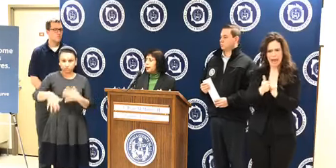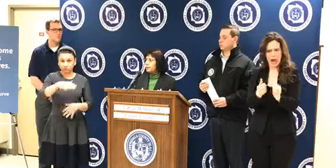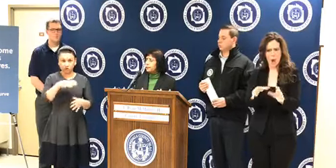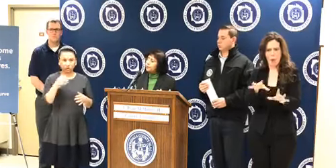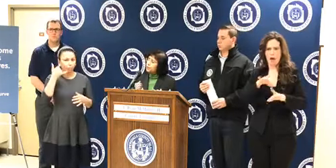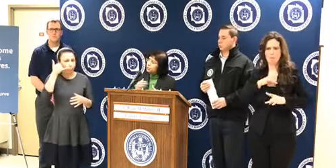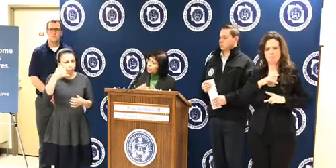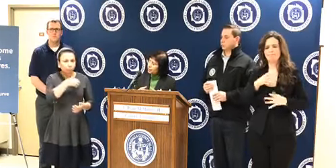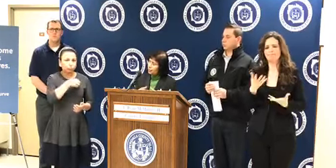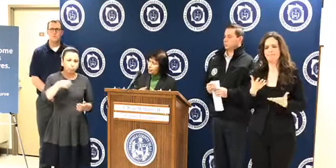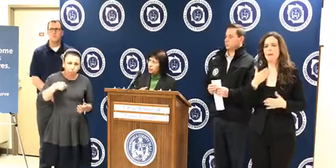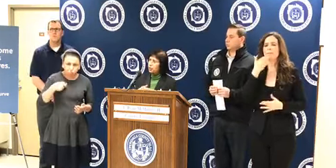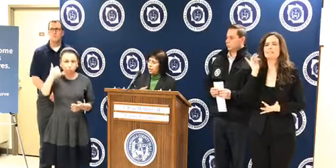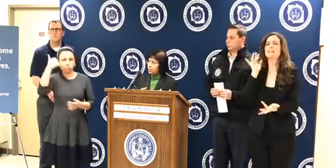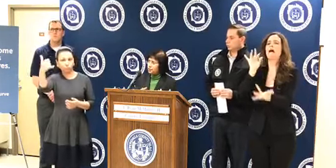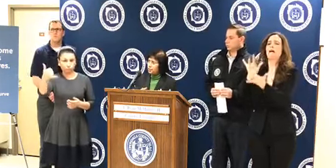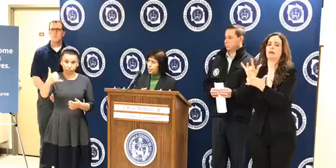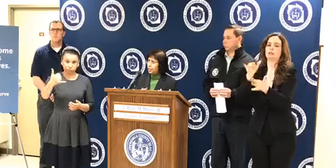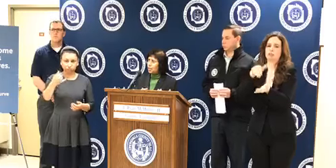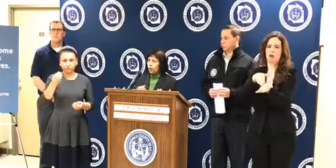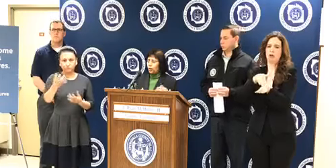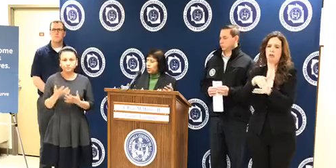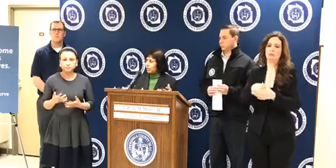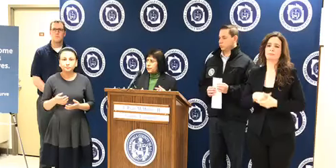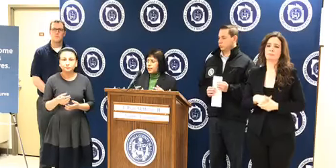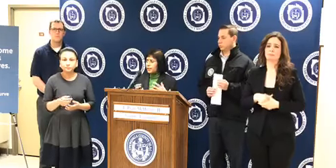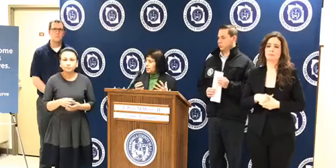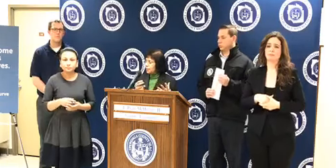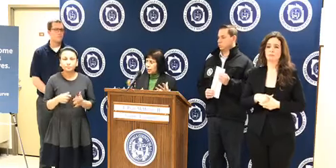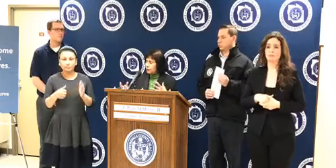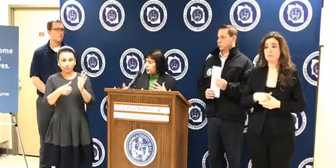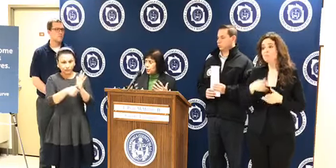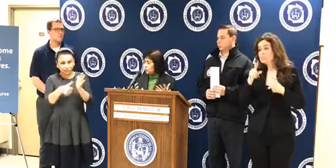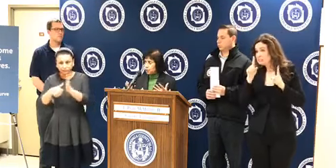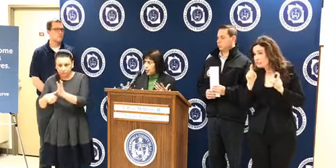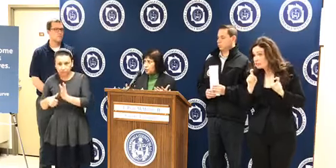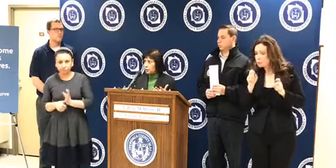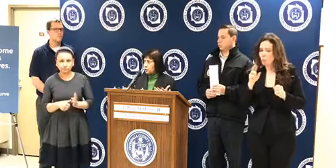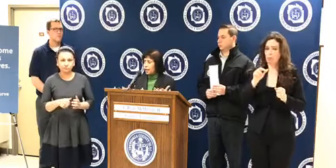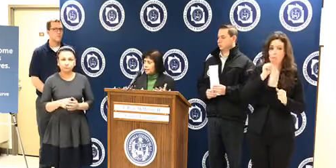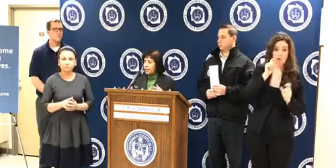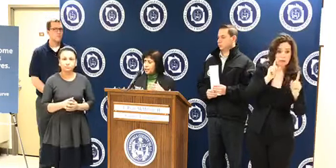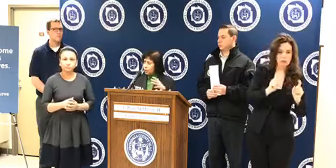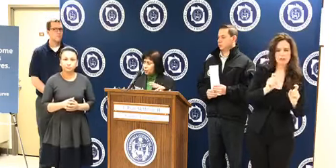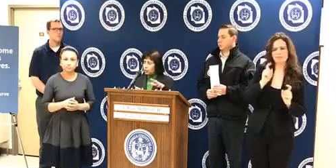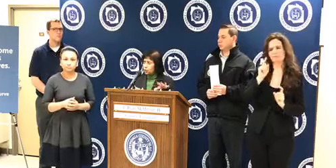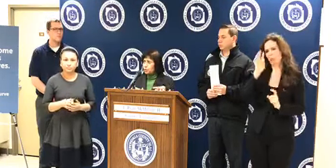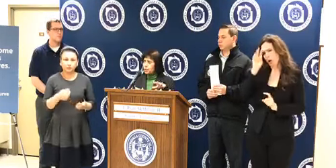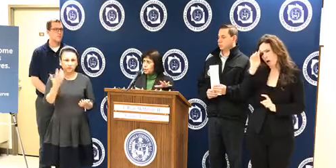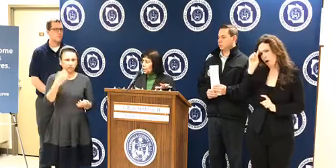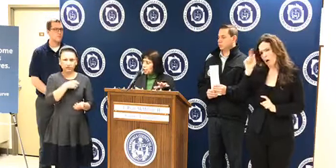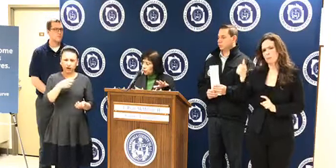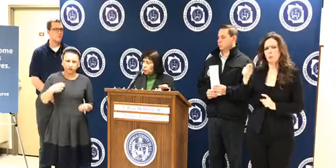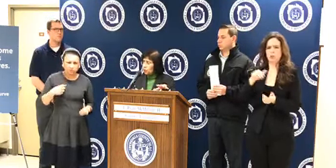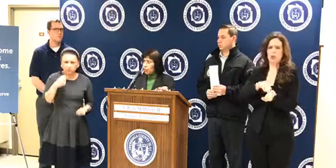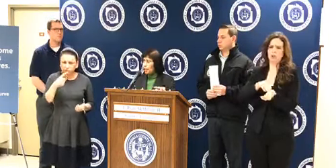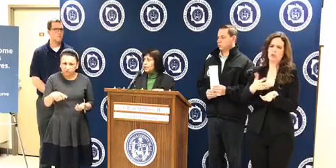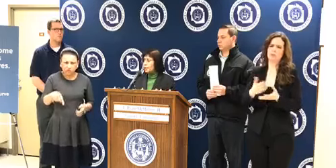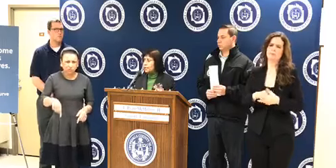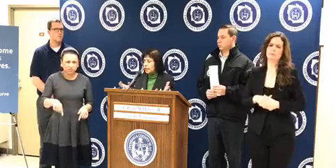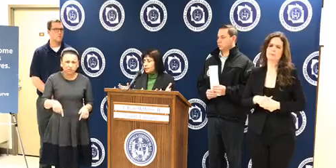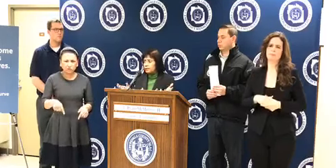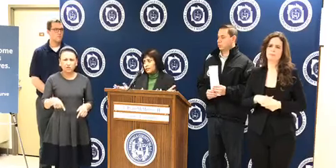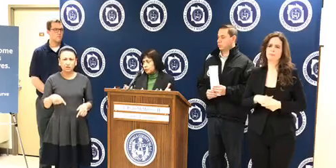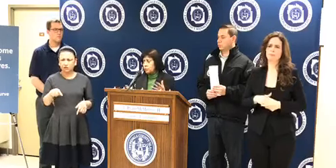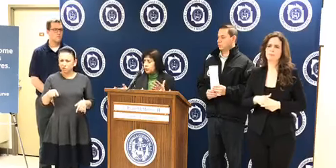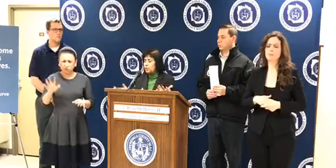the advice if you need to get tested or not tested, or if your doctor advised that no, this could be, you're okay,